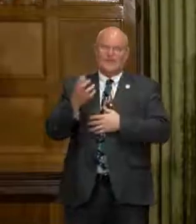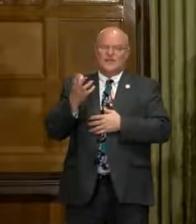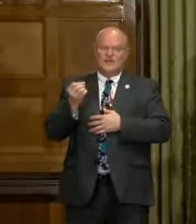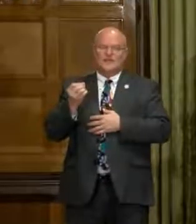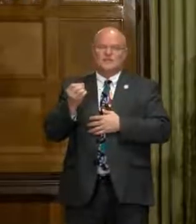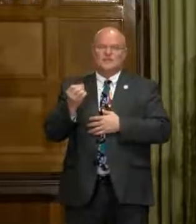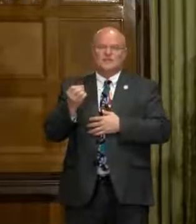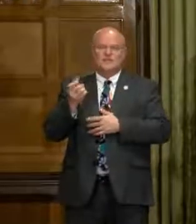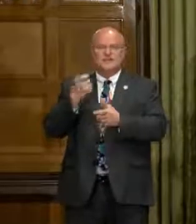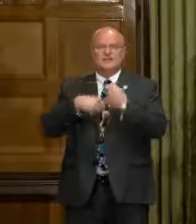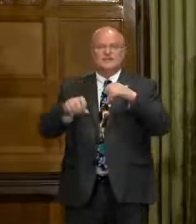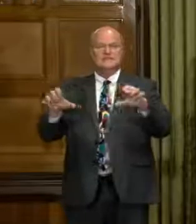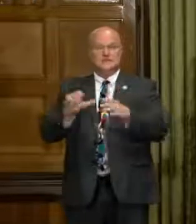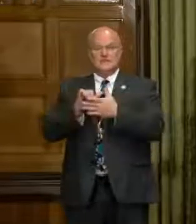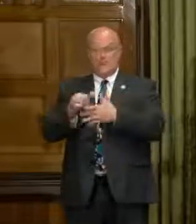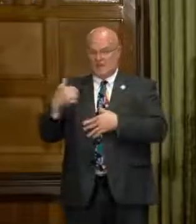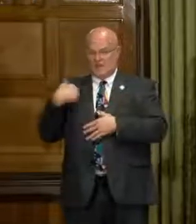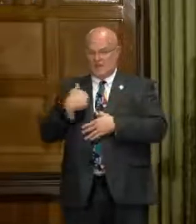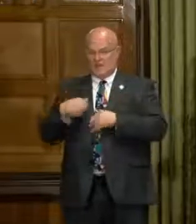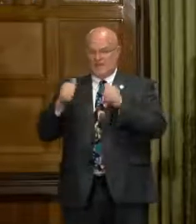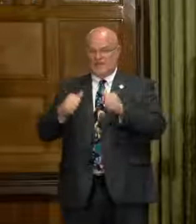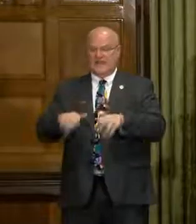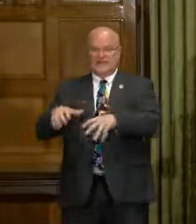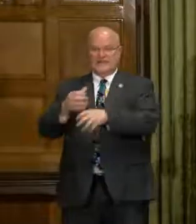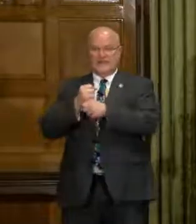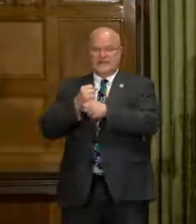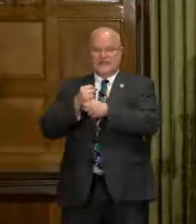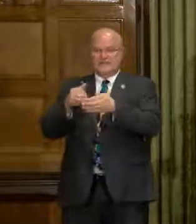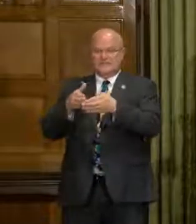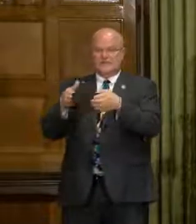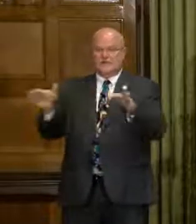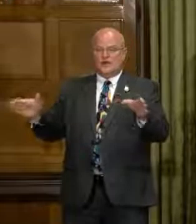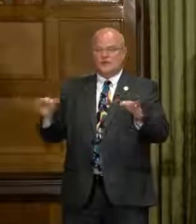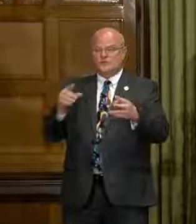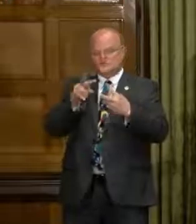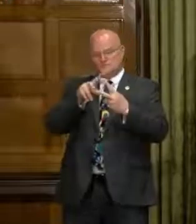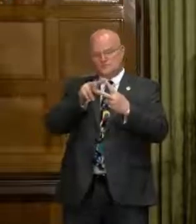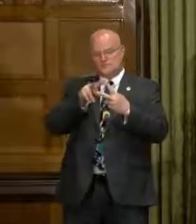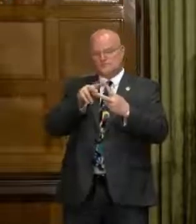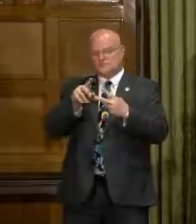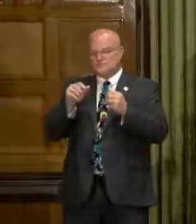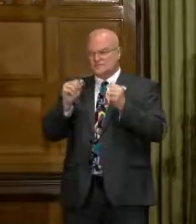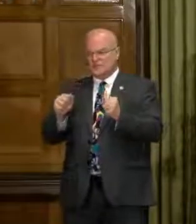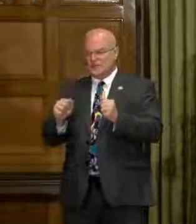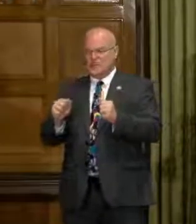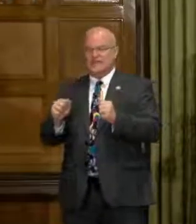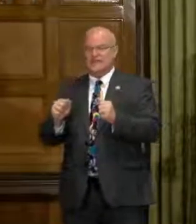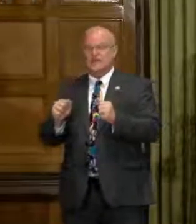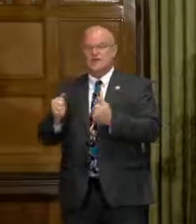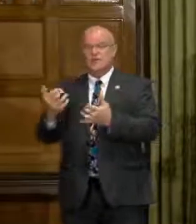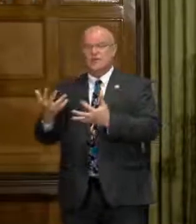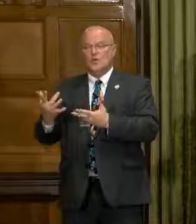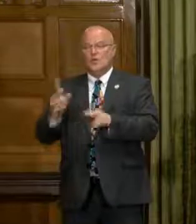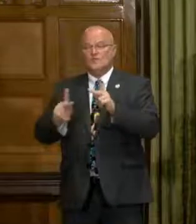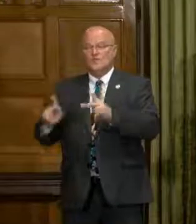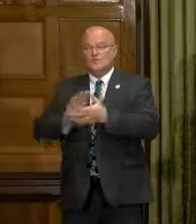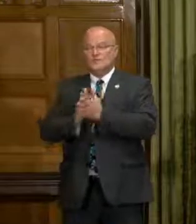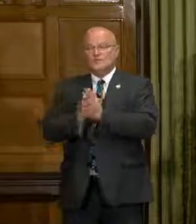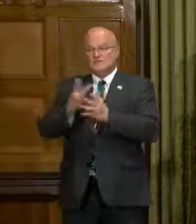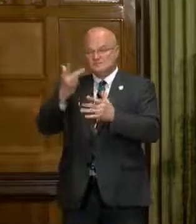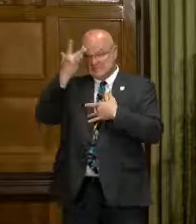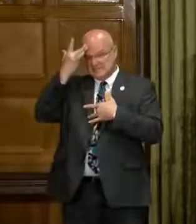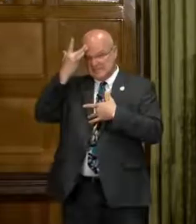So instead of doing that, you basically can take broadly one of two approaches. One is you can just sort of wait for people to